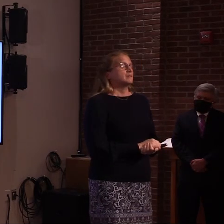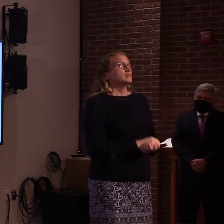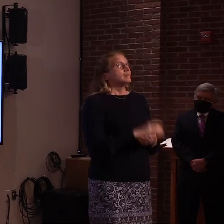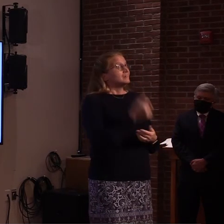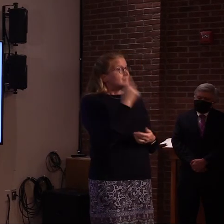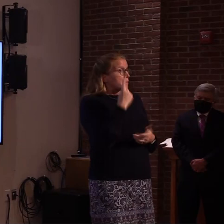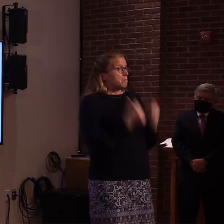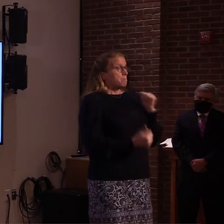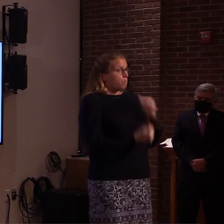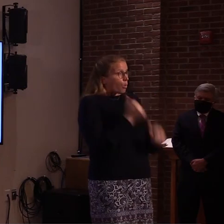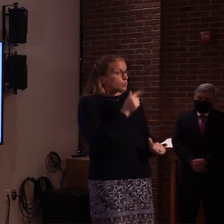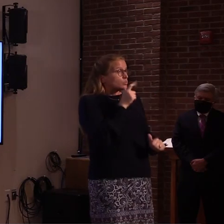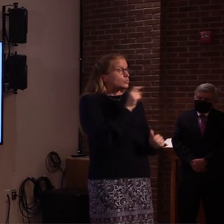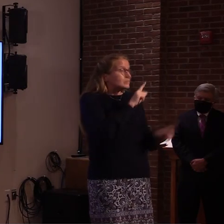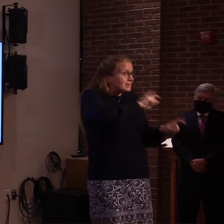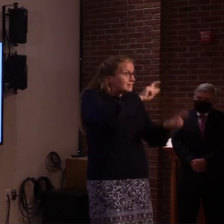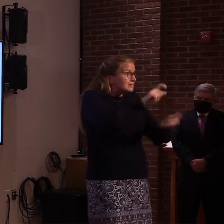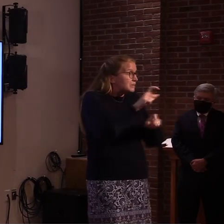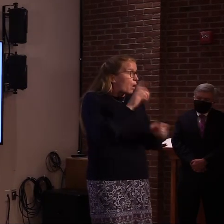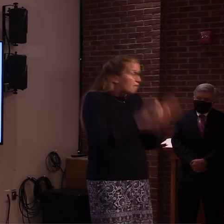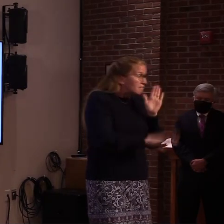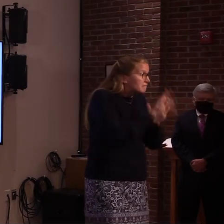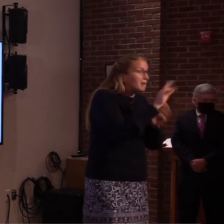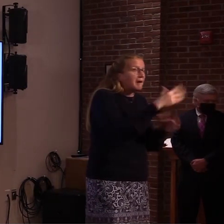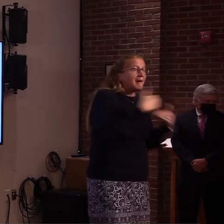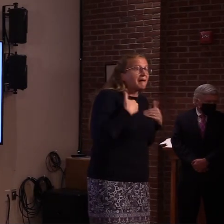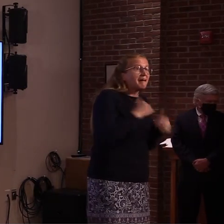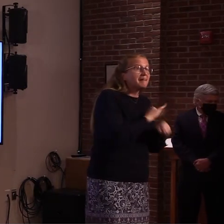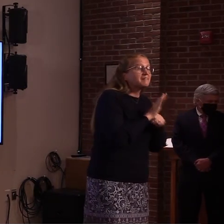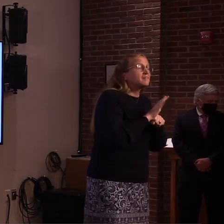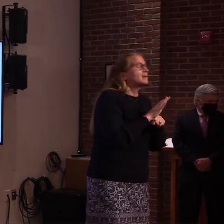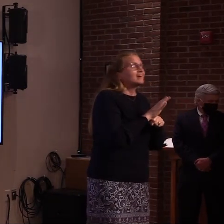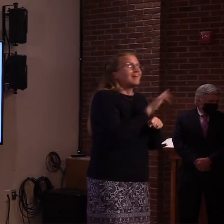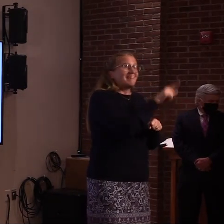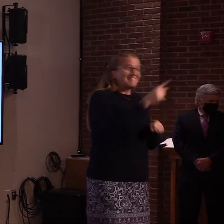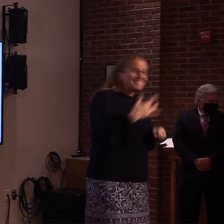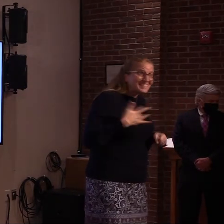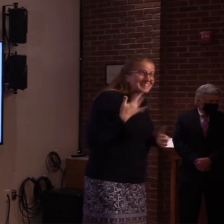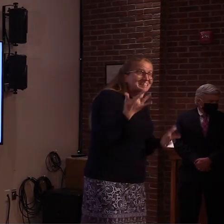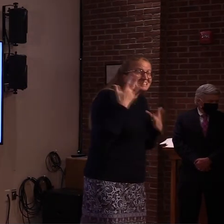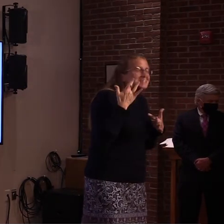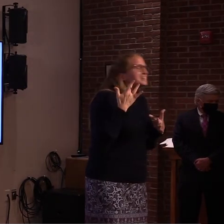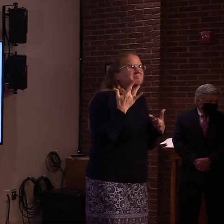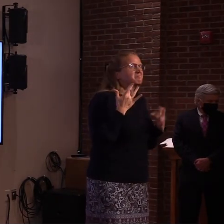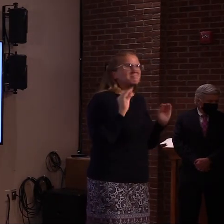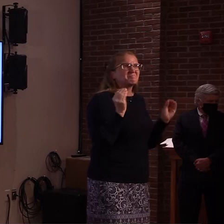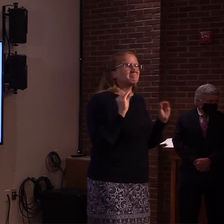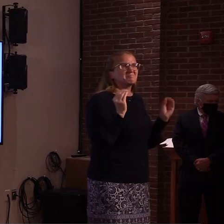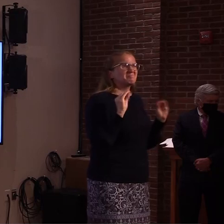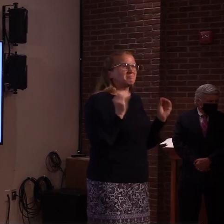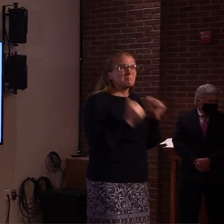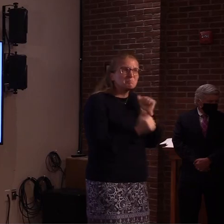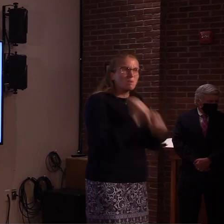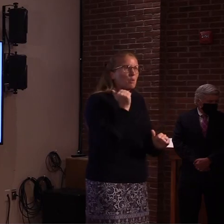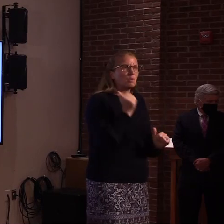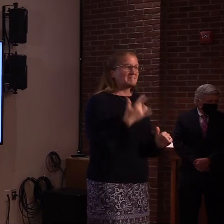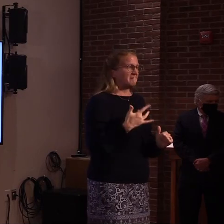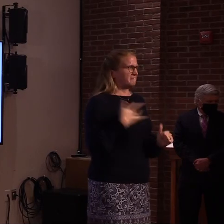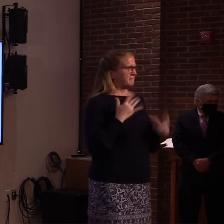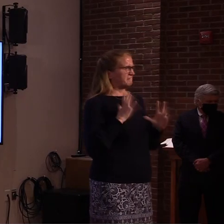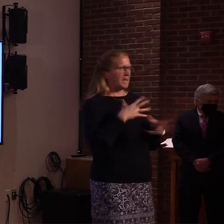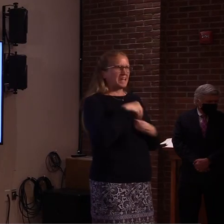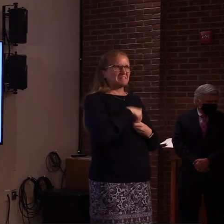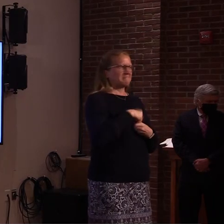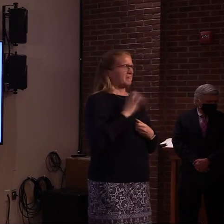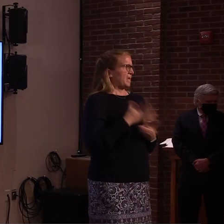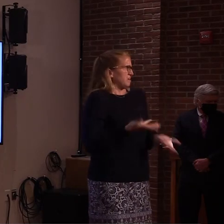symptoms, and that's actually shown here for the entire state, very,